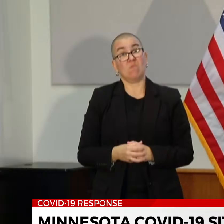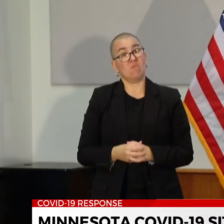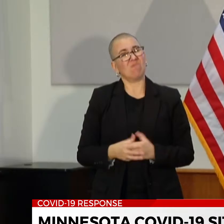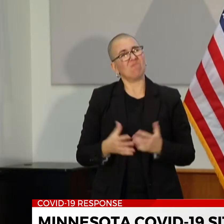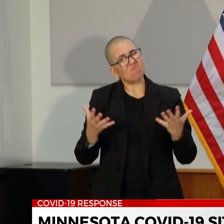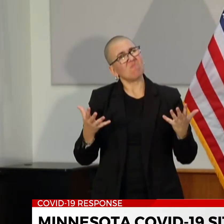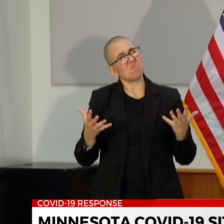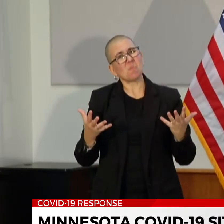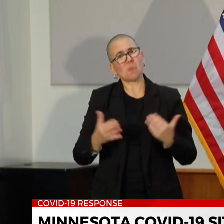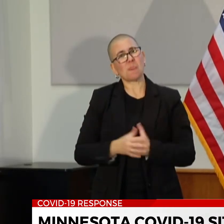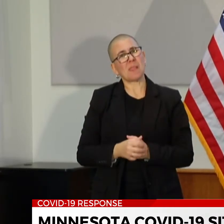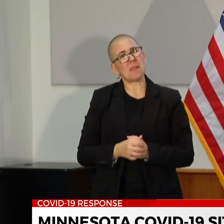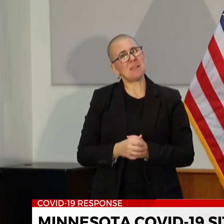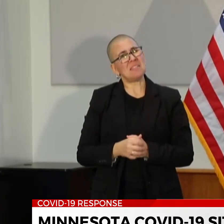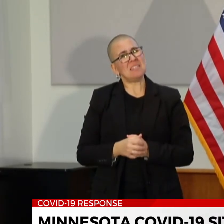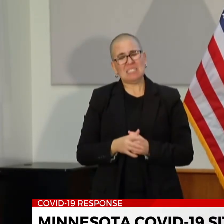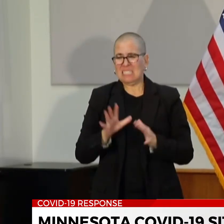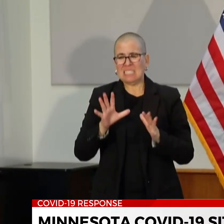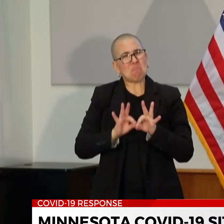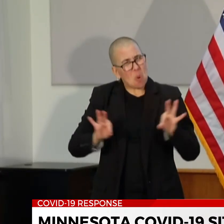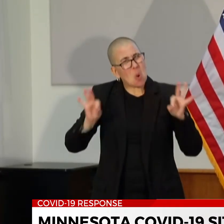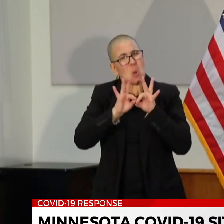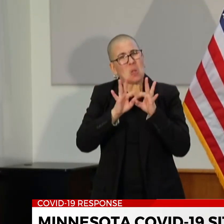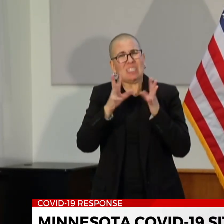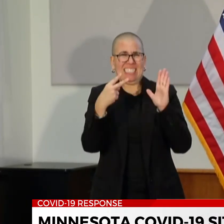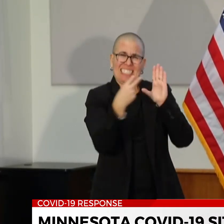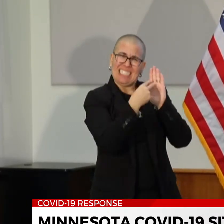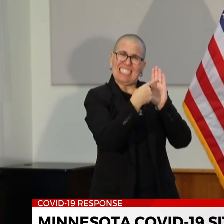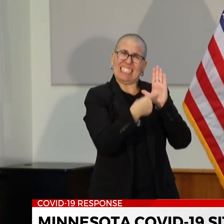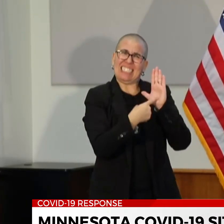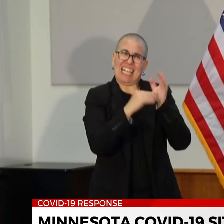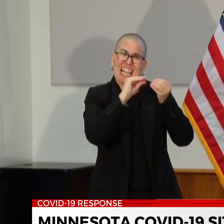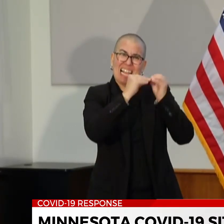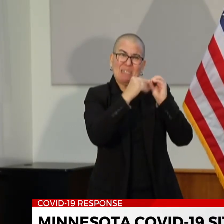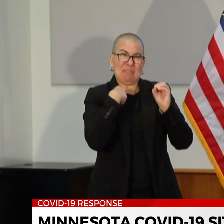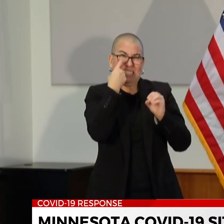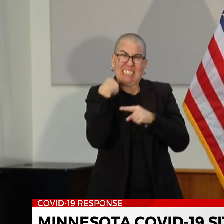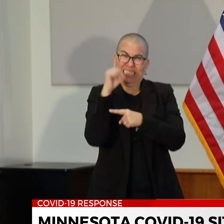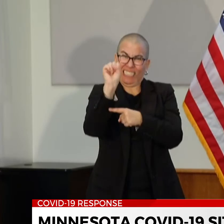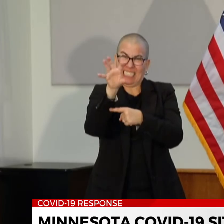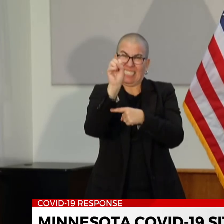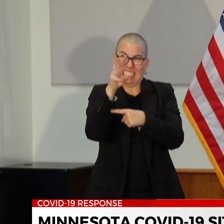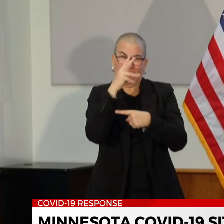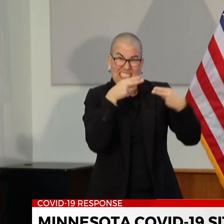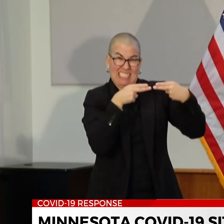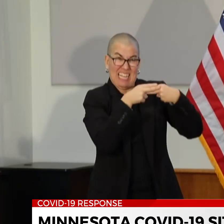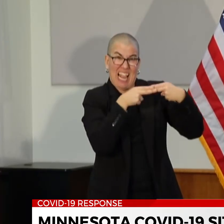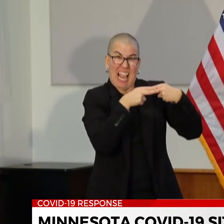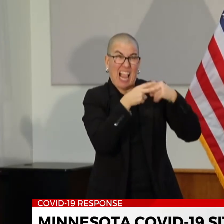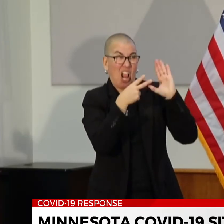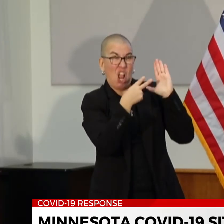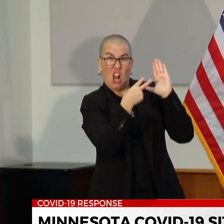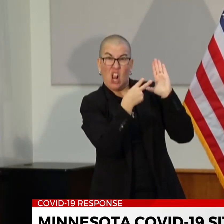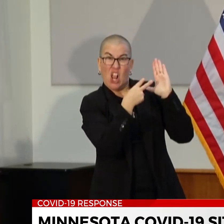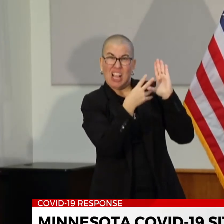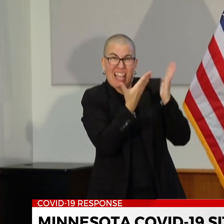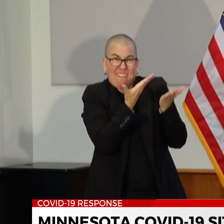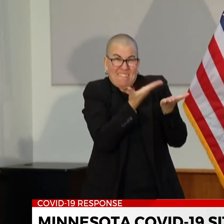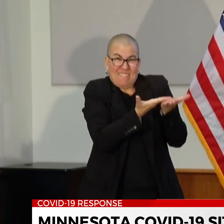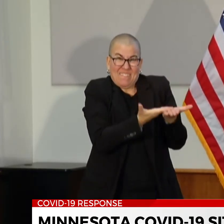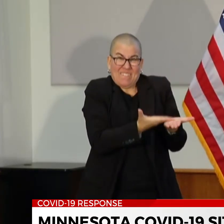of the numbers, and particularly around, you know, more recently, just sort of let's not get tested because we